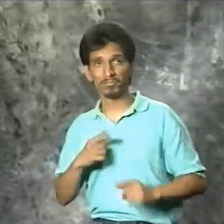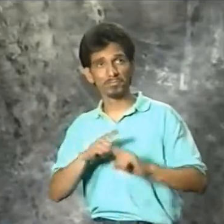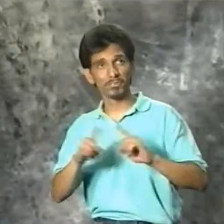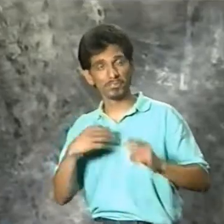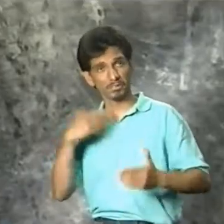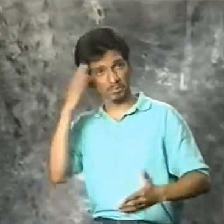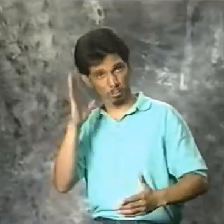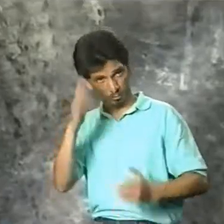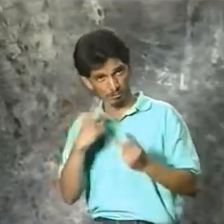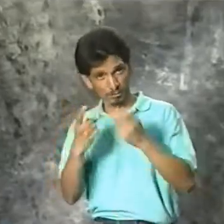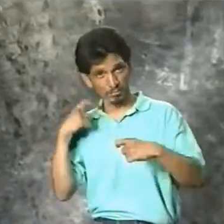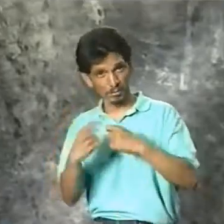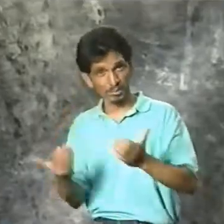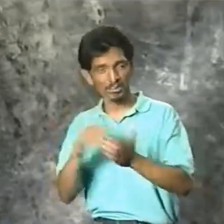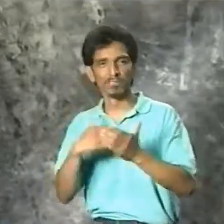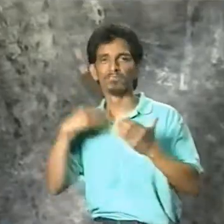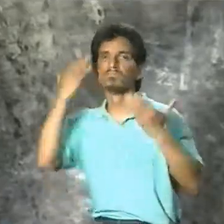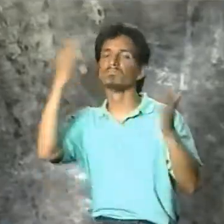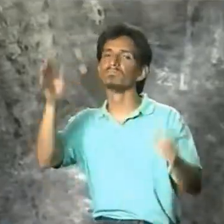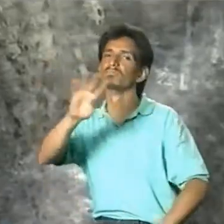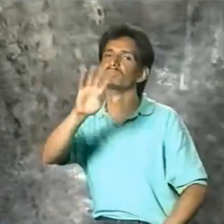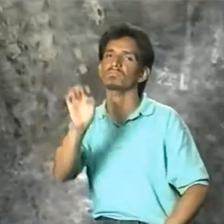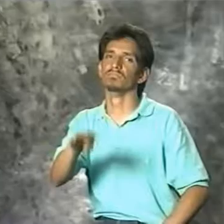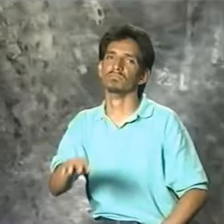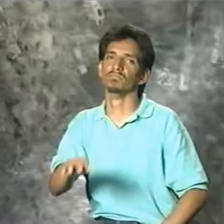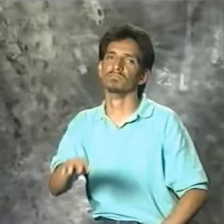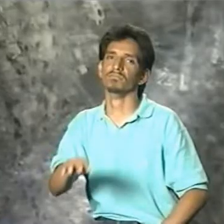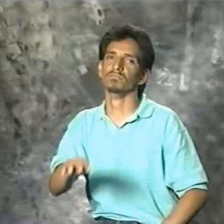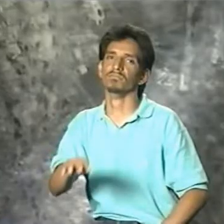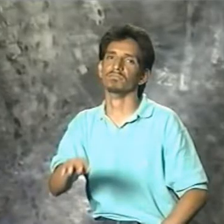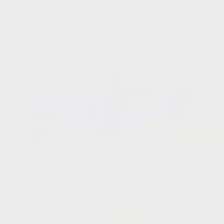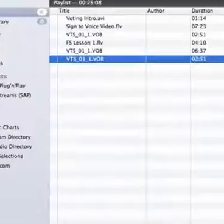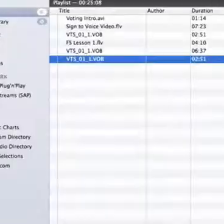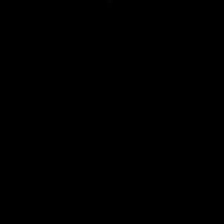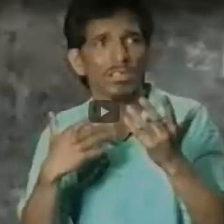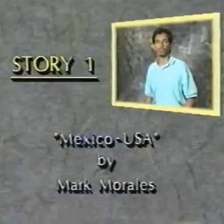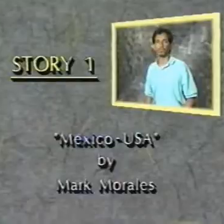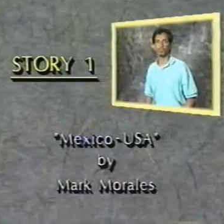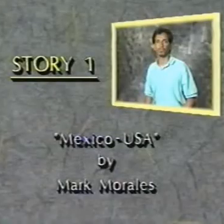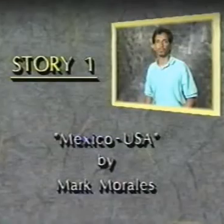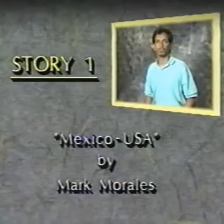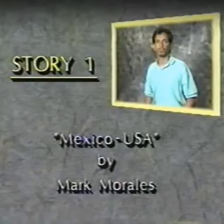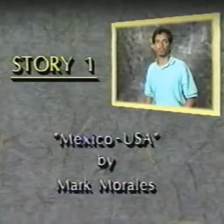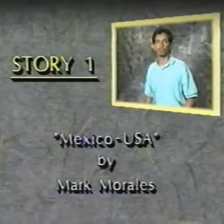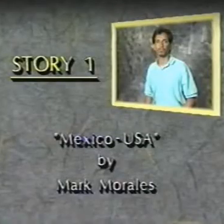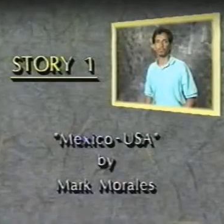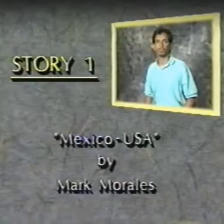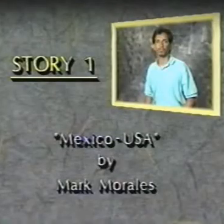I know that I do look very like I would be from Mexico, but I mean, that should not really matter.